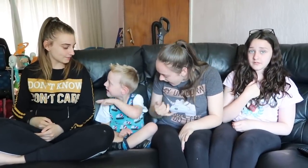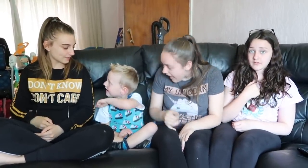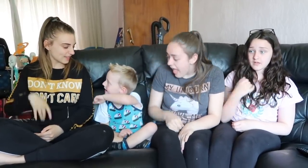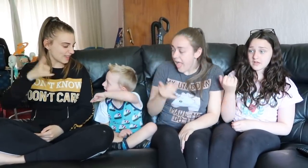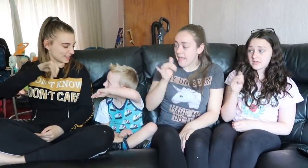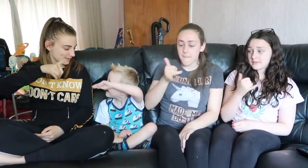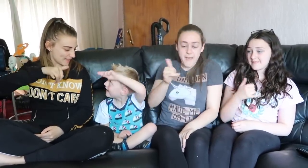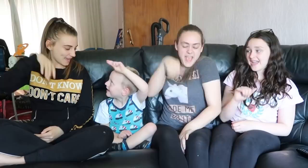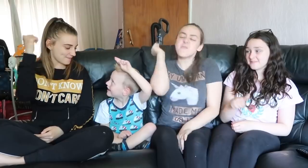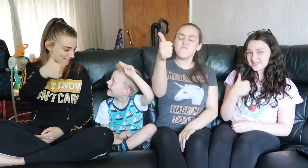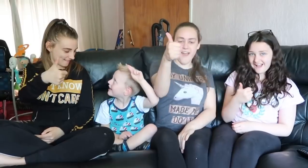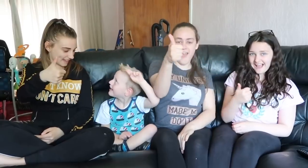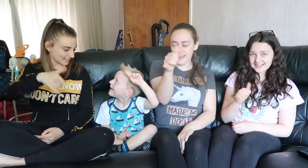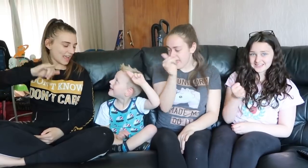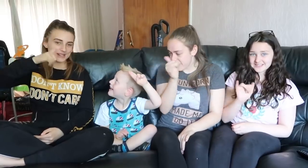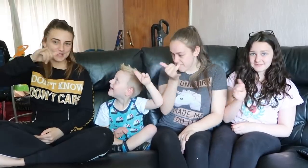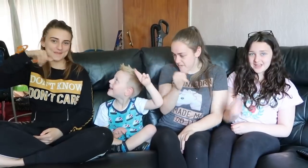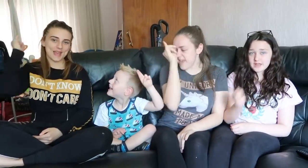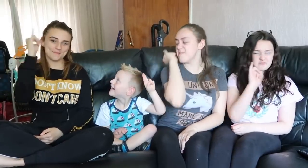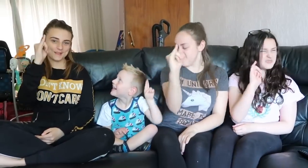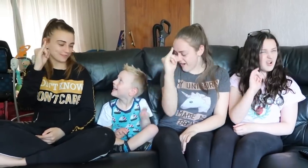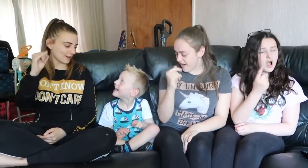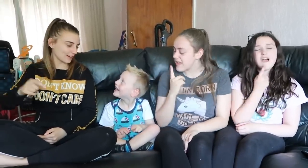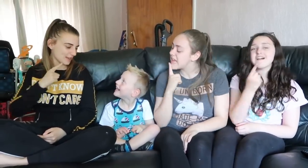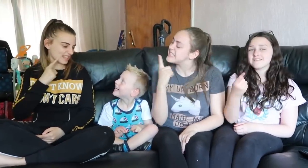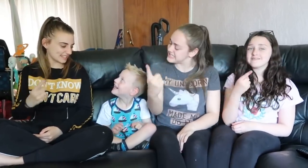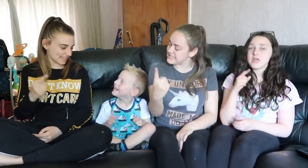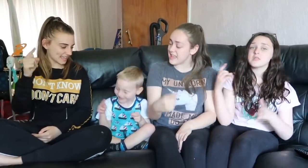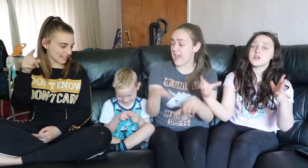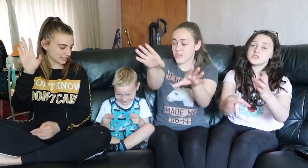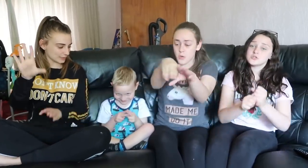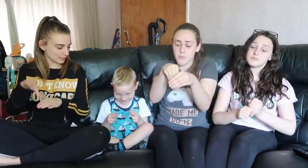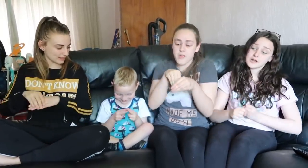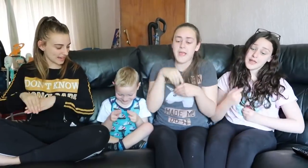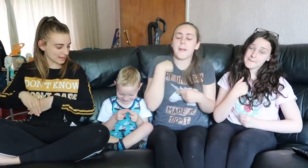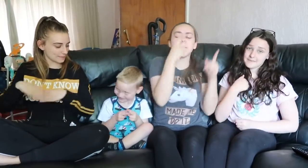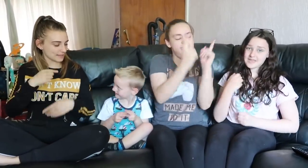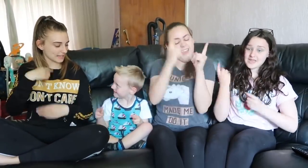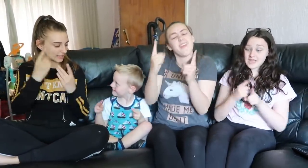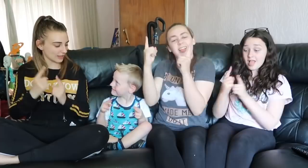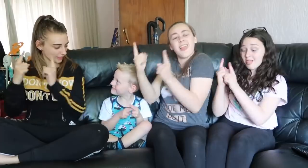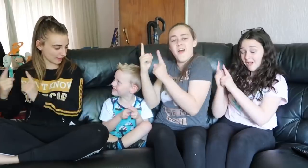You may be right, you may be wrong. To say that you're breathing more.